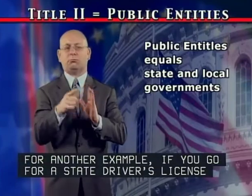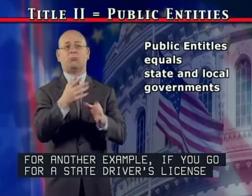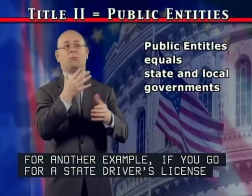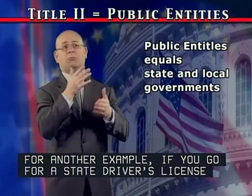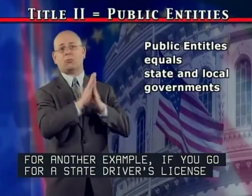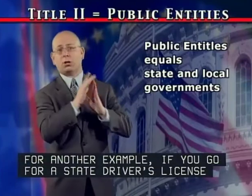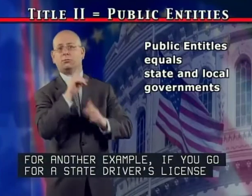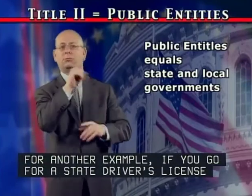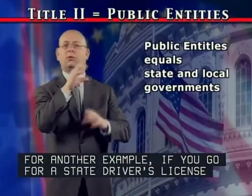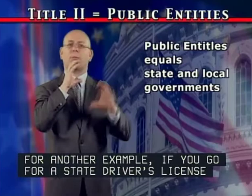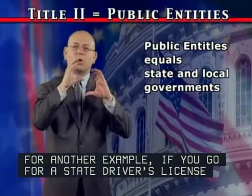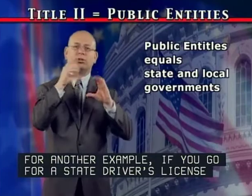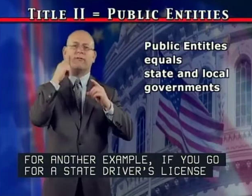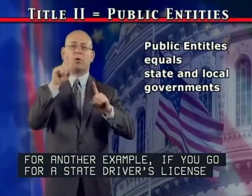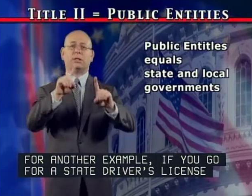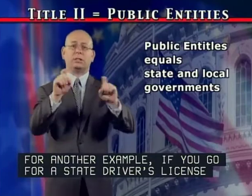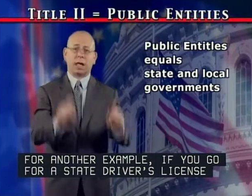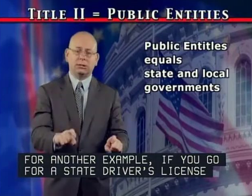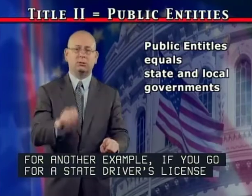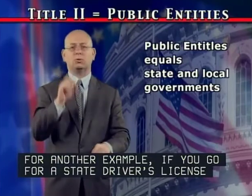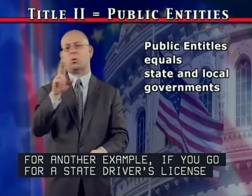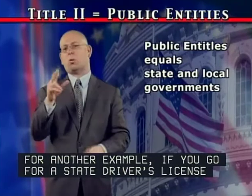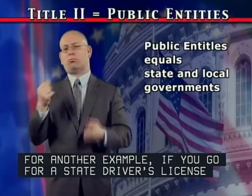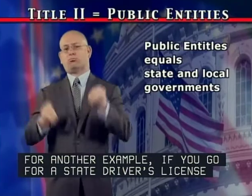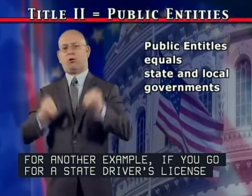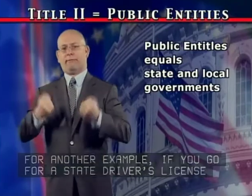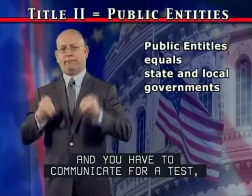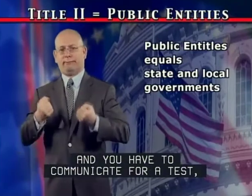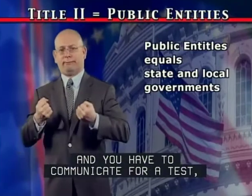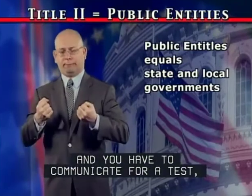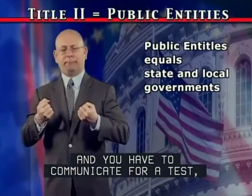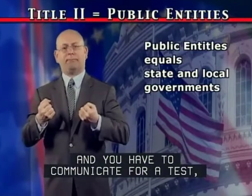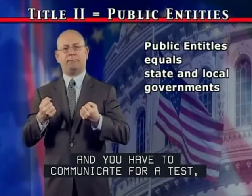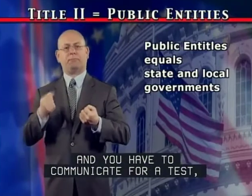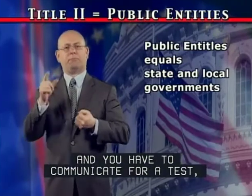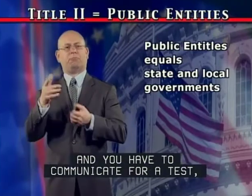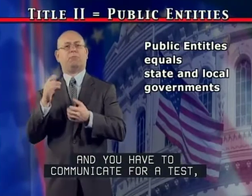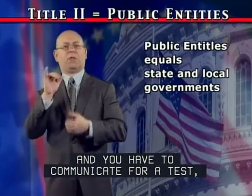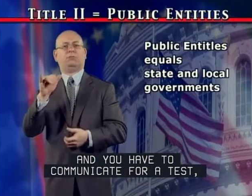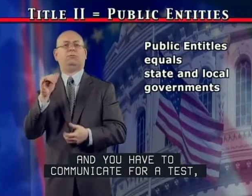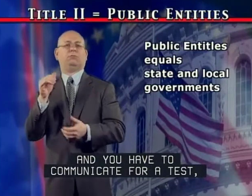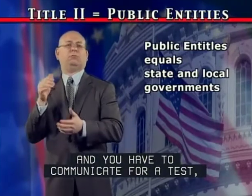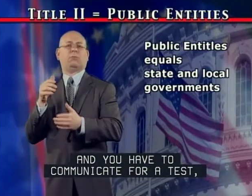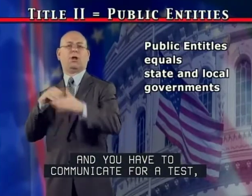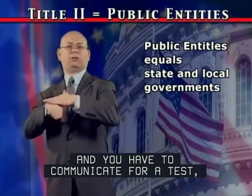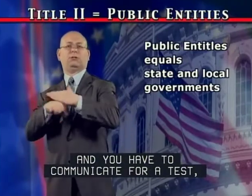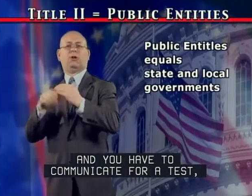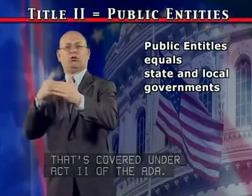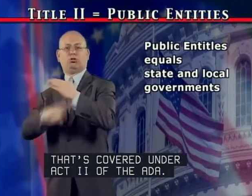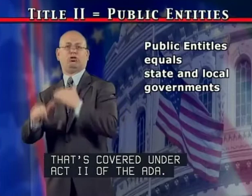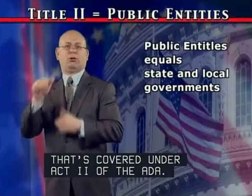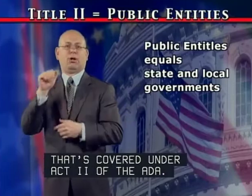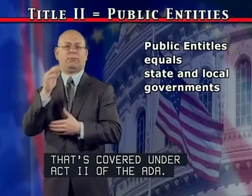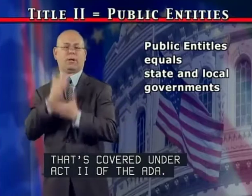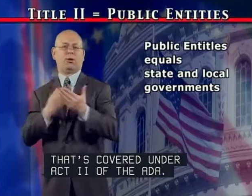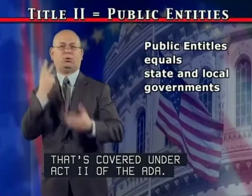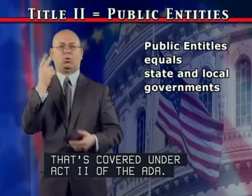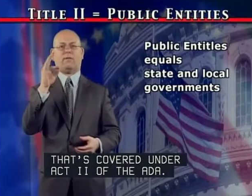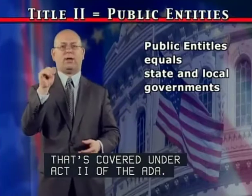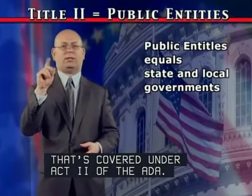another example, if you go for a state driver's license and you have to communicate for a test, that's covered under Act 2